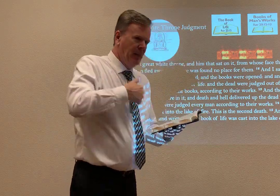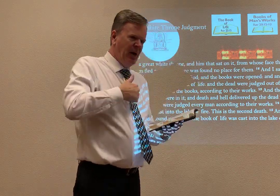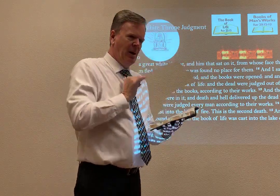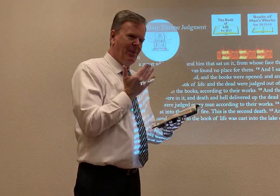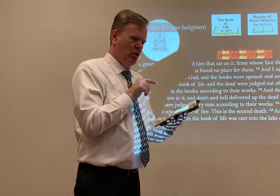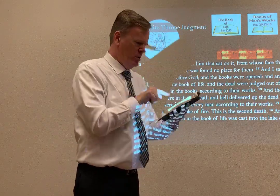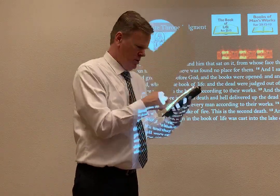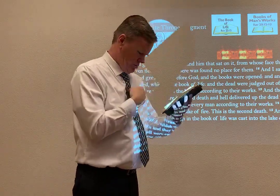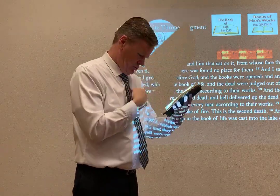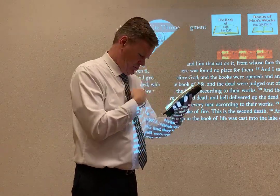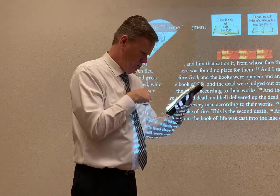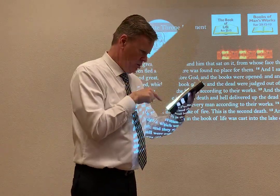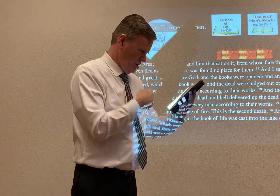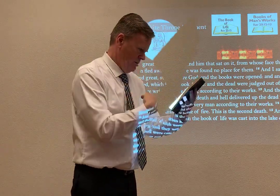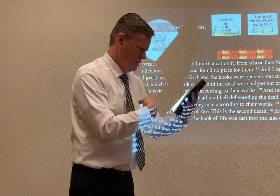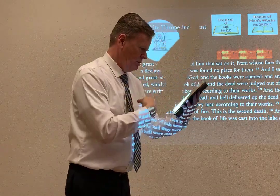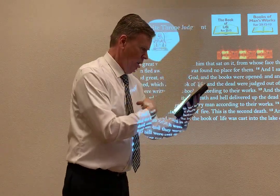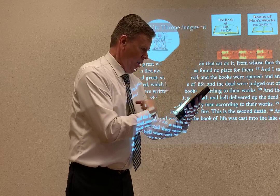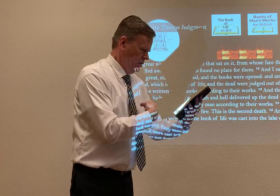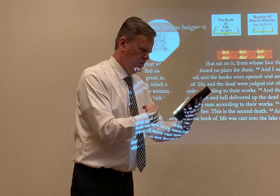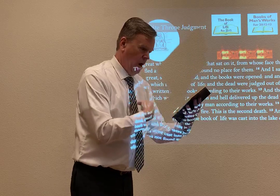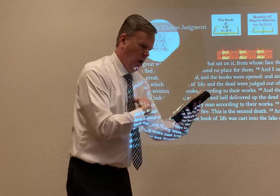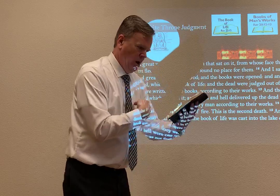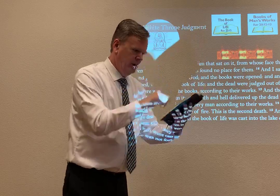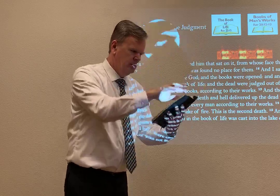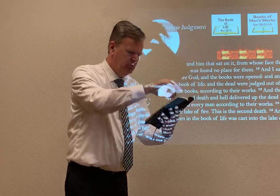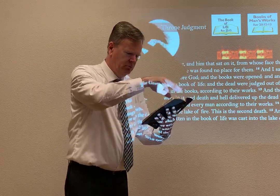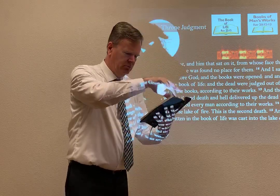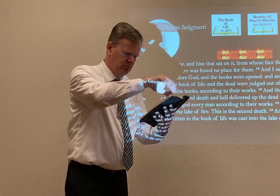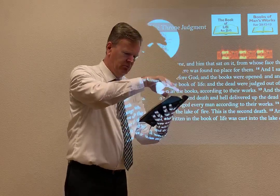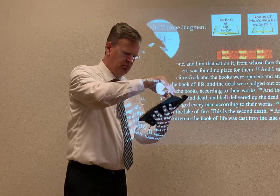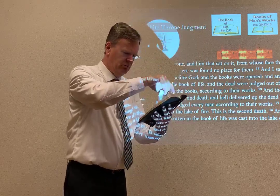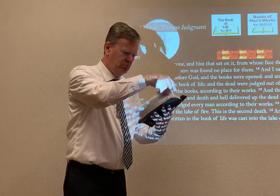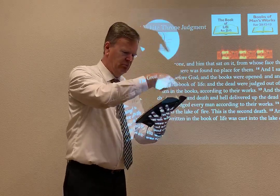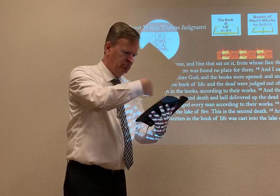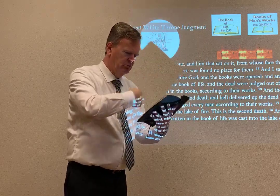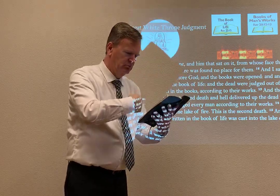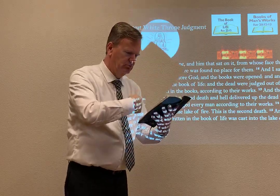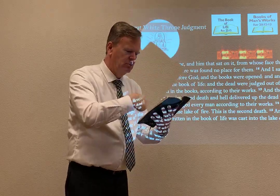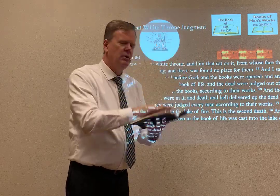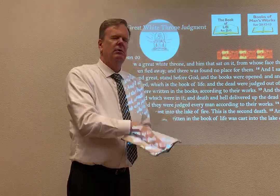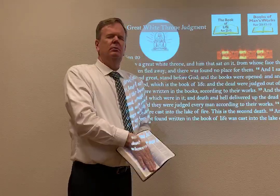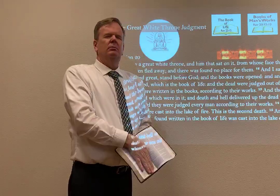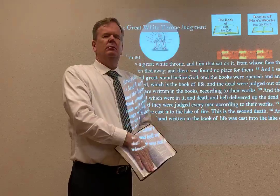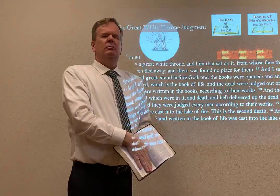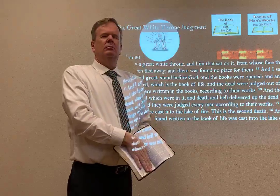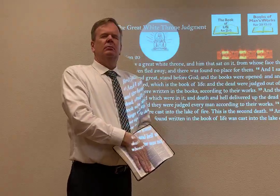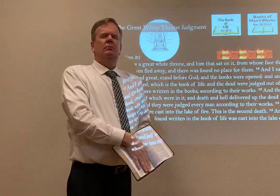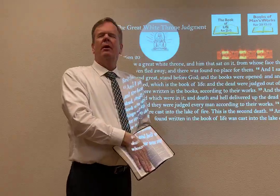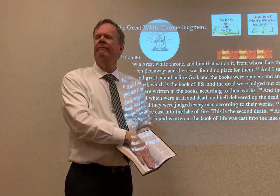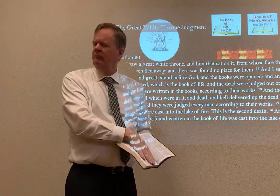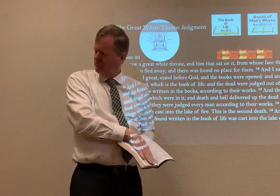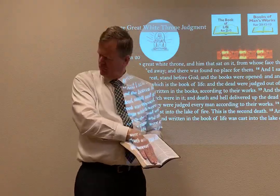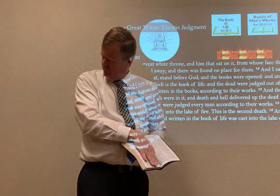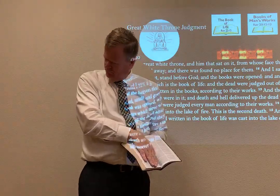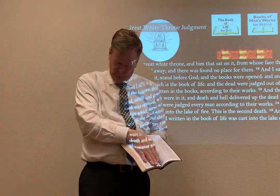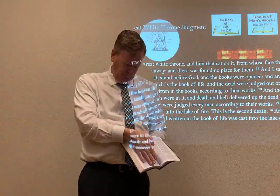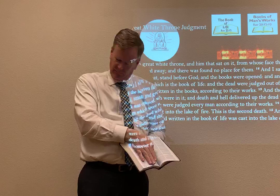This book will clean you up. This book is a mirror that you can use to look at yourself and say, oh, I'm not doing this right. I've messed that